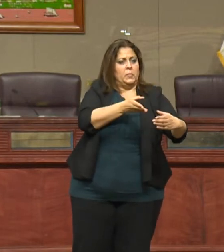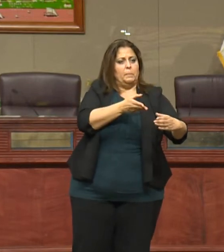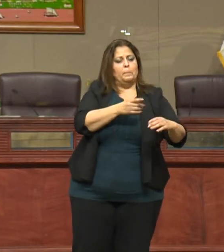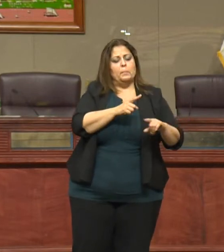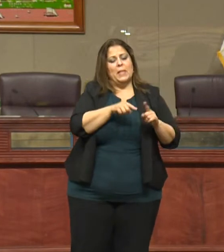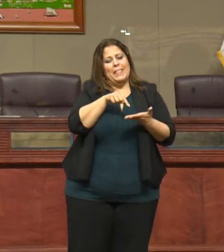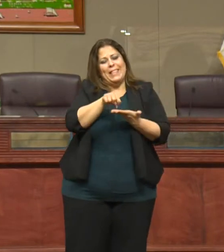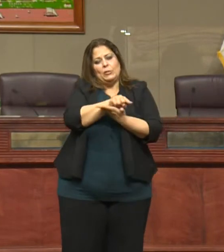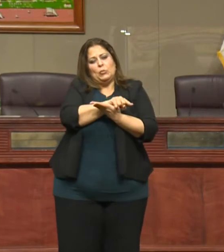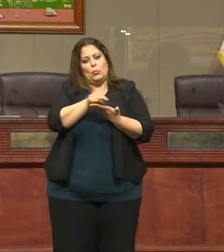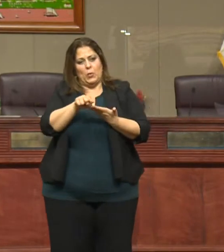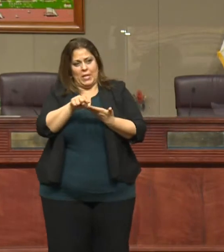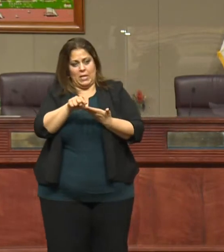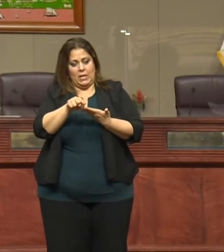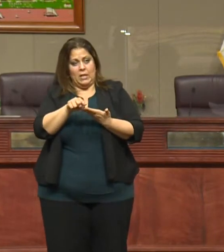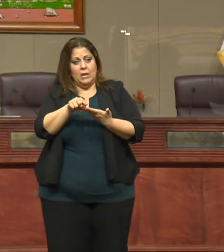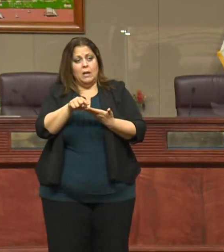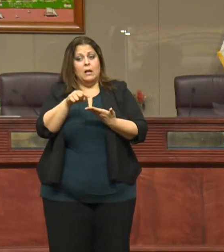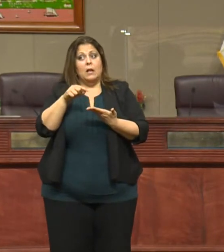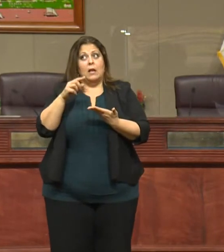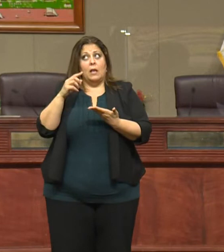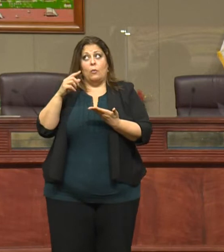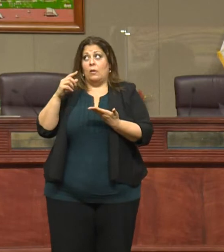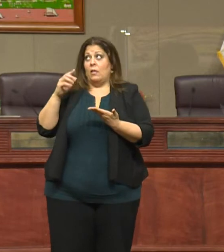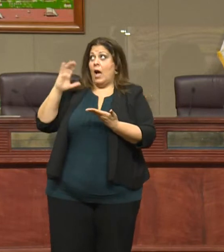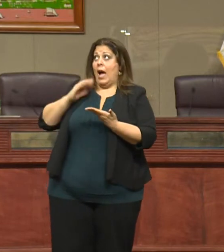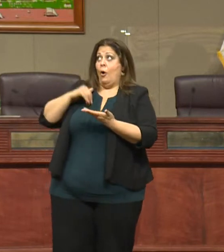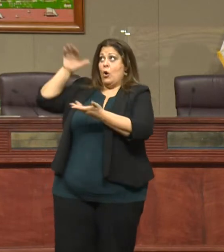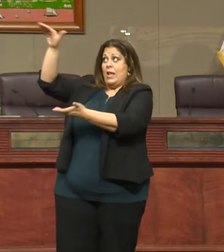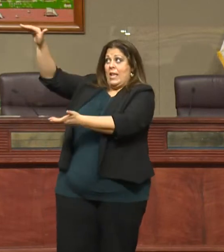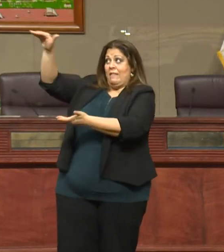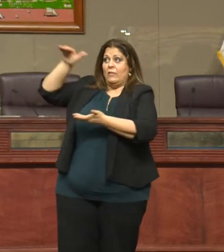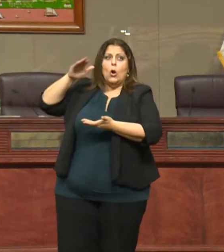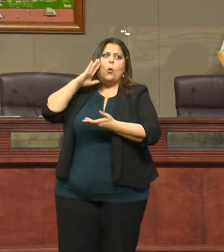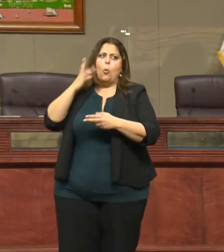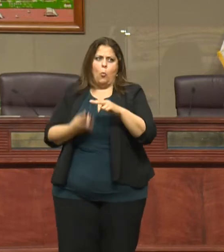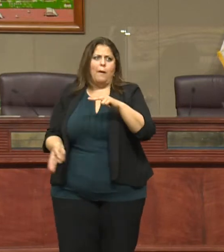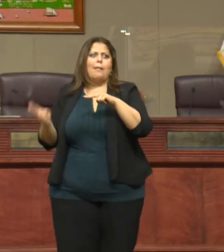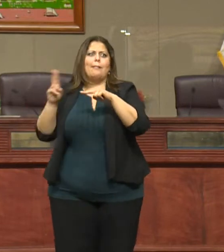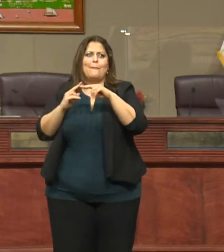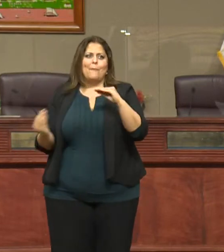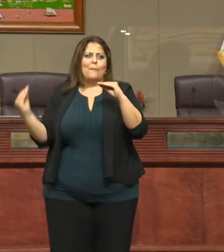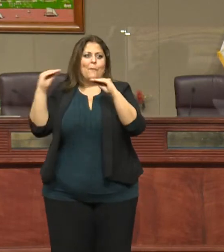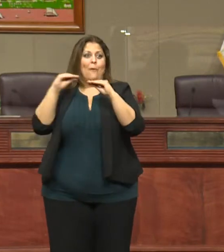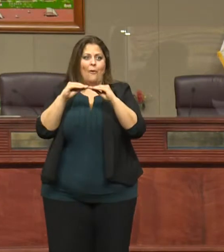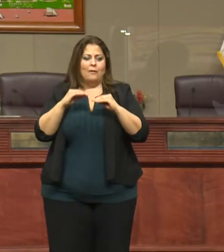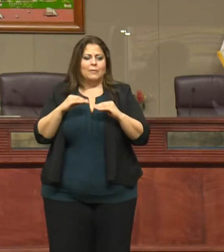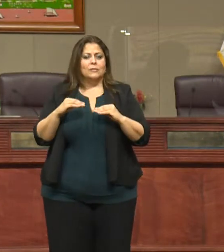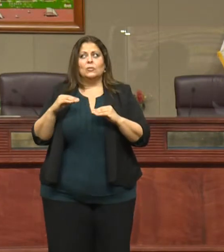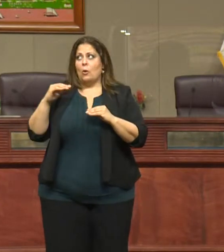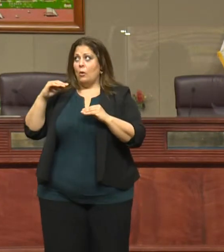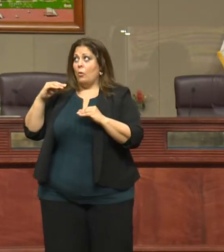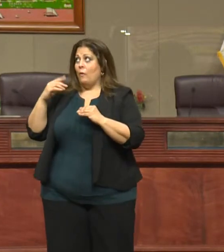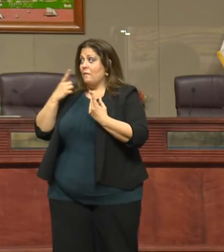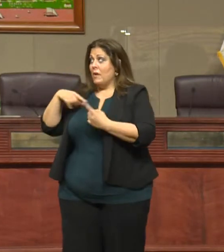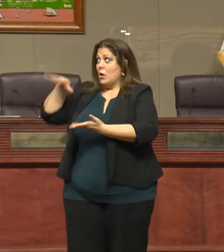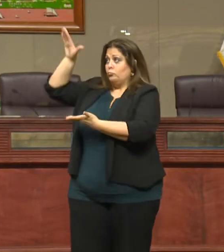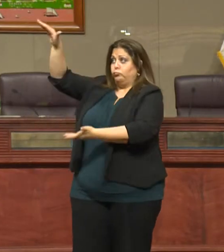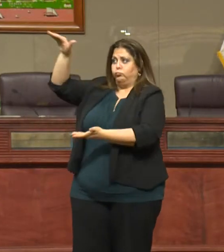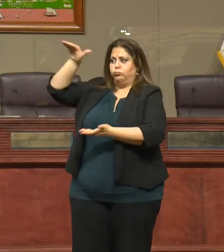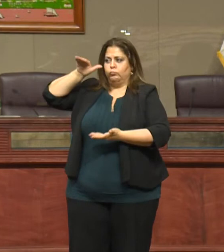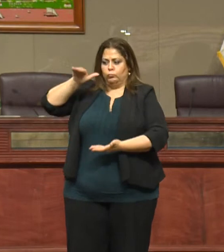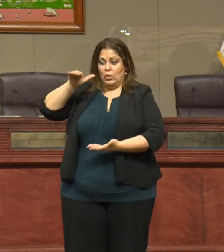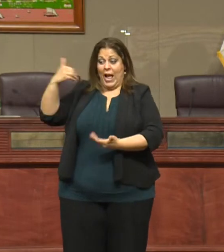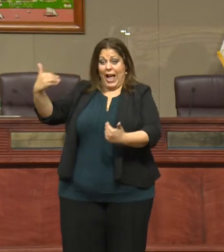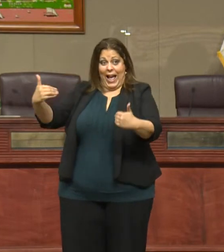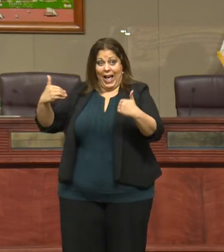available inventory is going to increase significantly. Once we really receive the doses, we have a plan